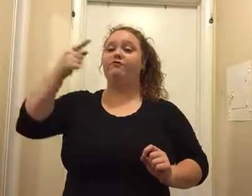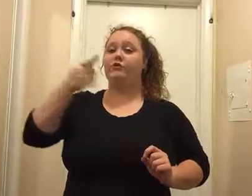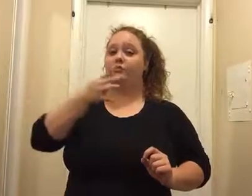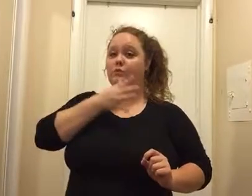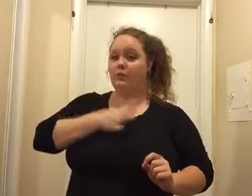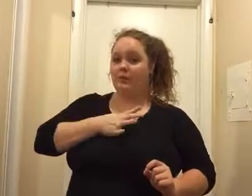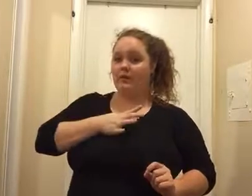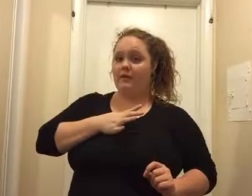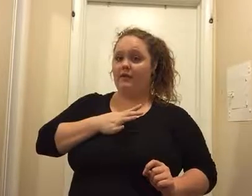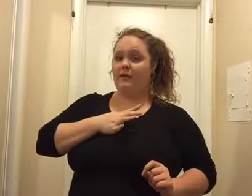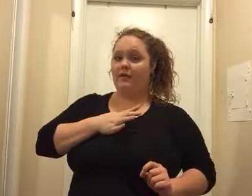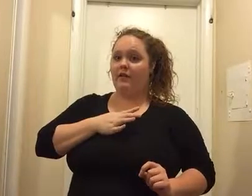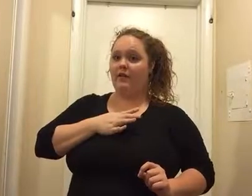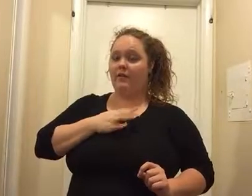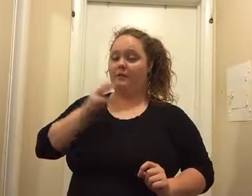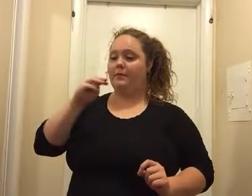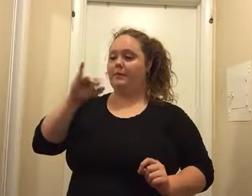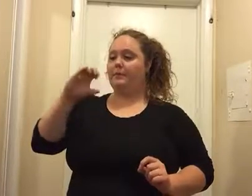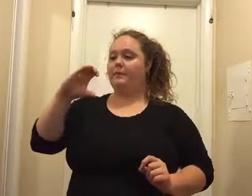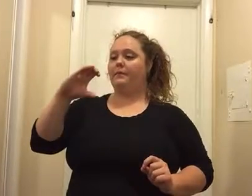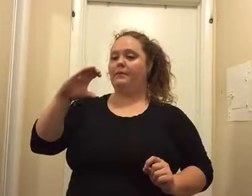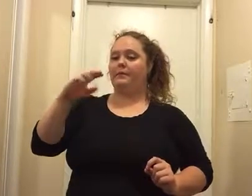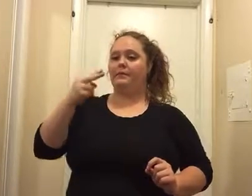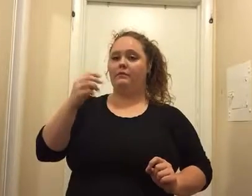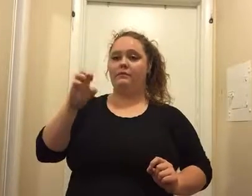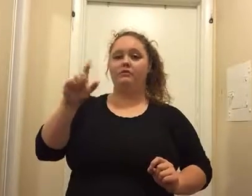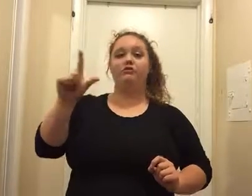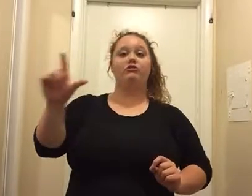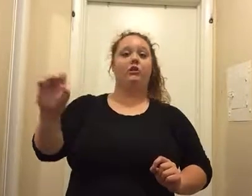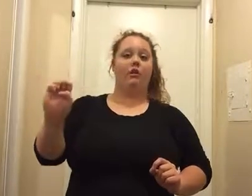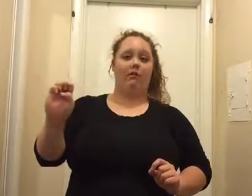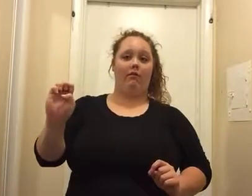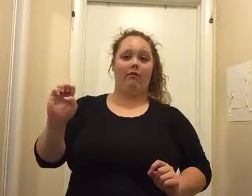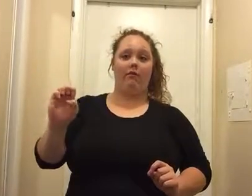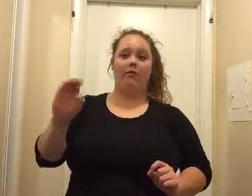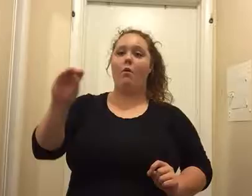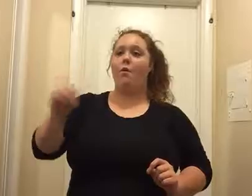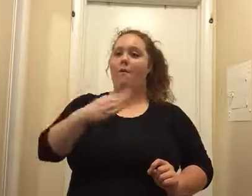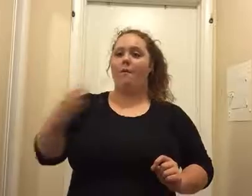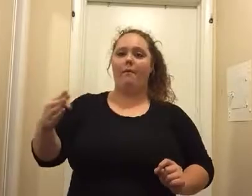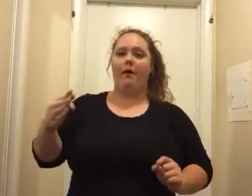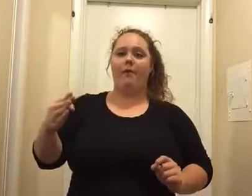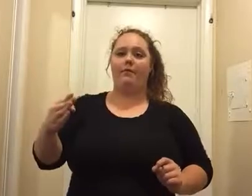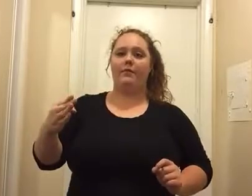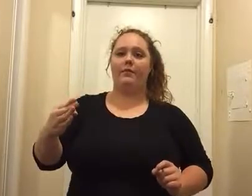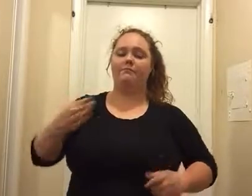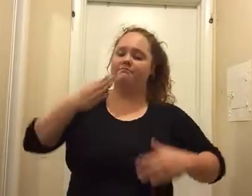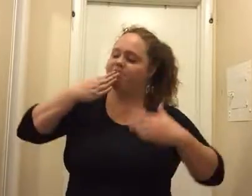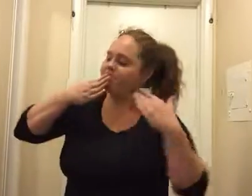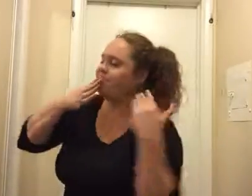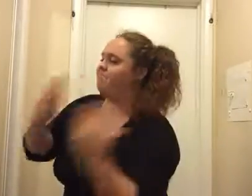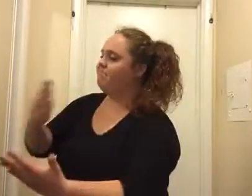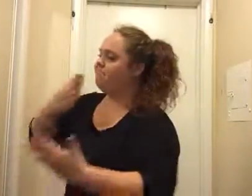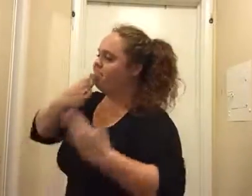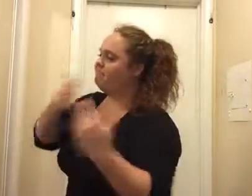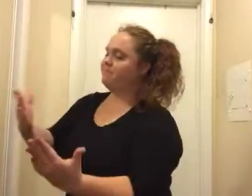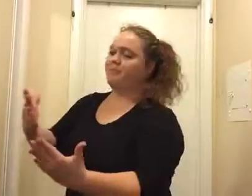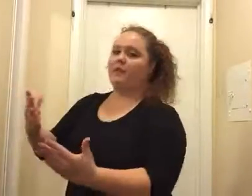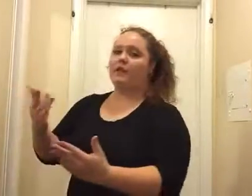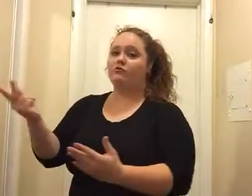Obama for their gracious aid throughout this transition. They have been magnificent.